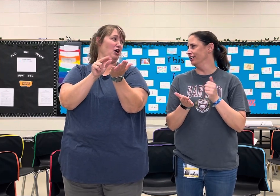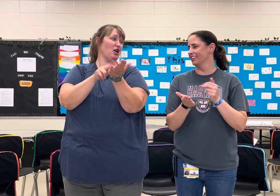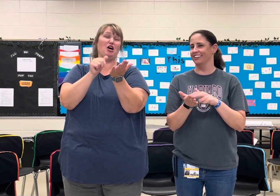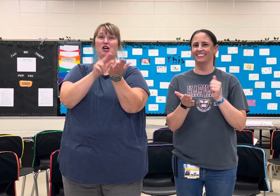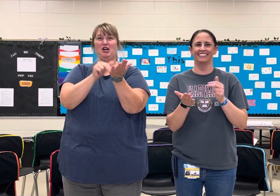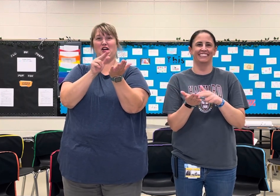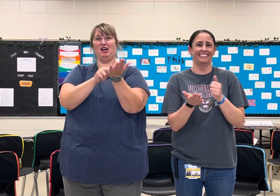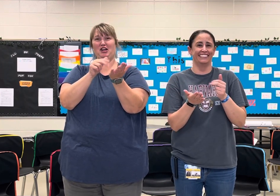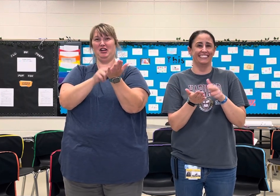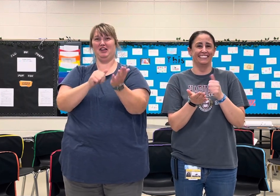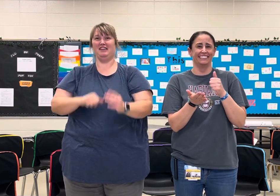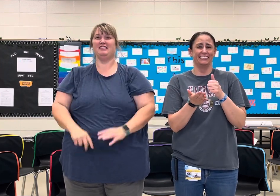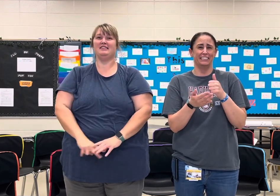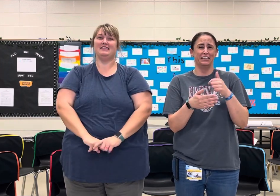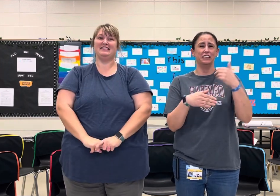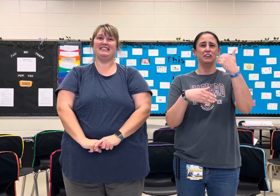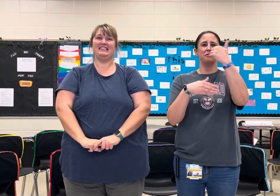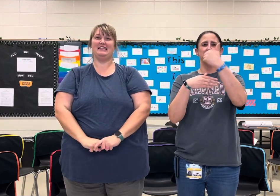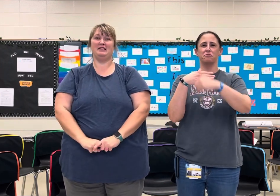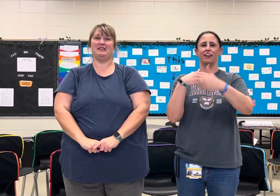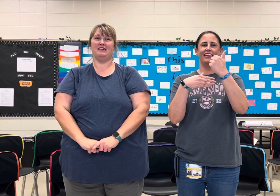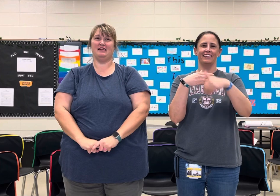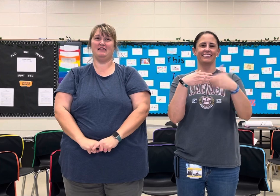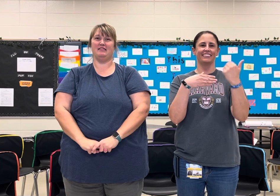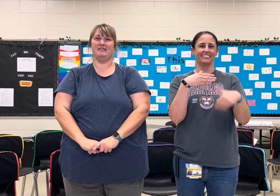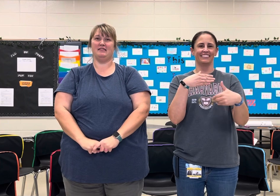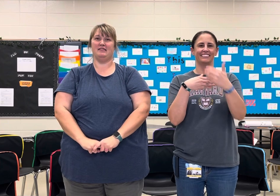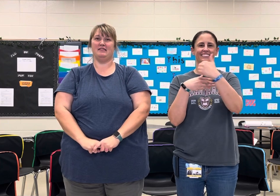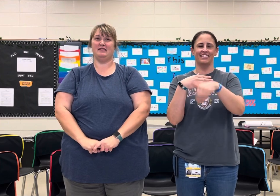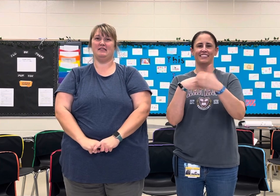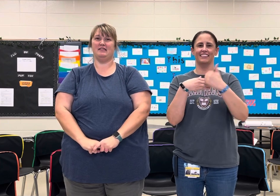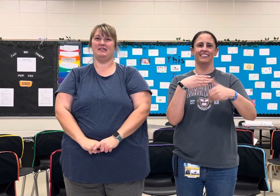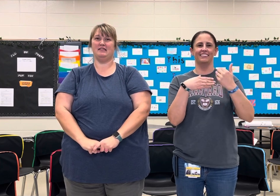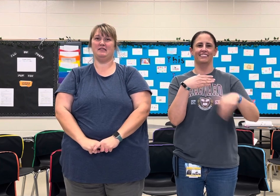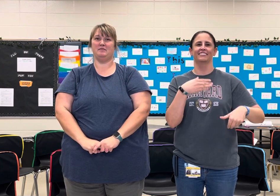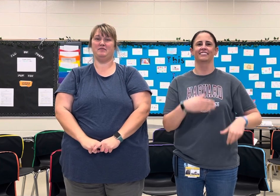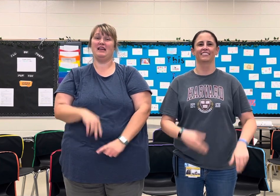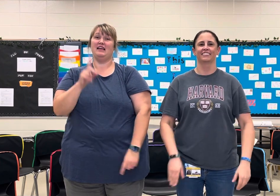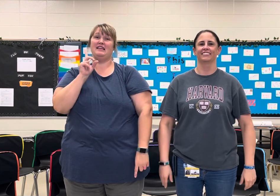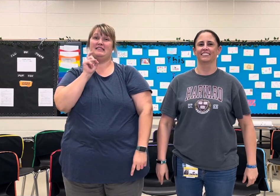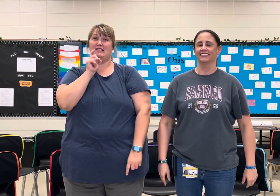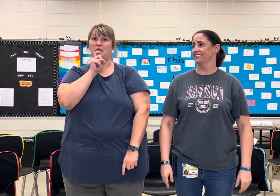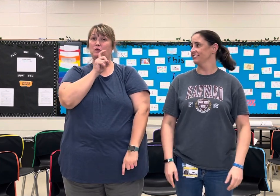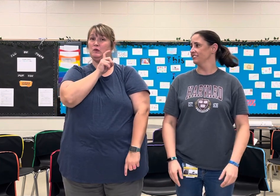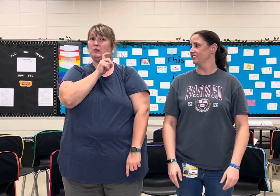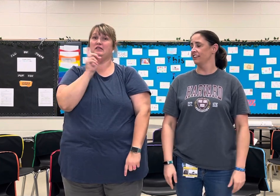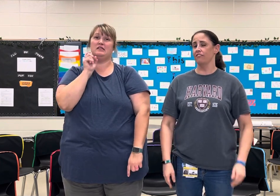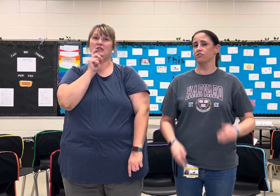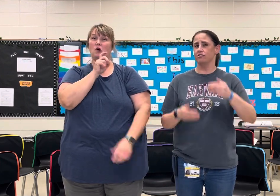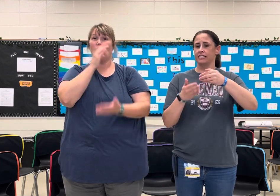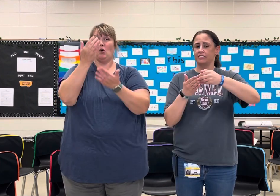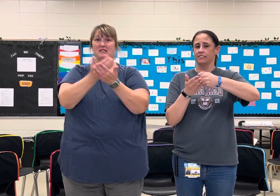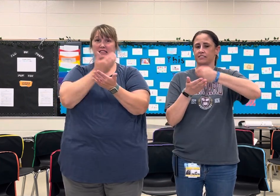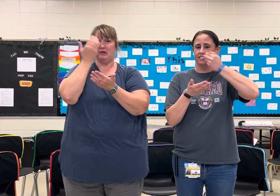Butter. bread, slicing it, Cereal. I've also seen